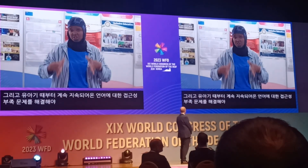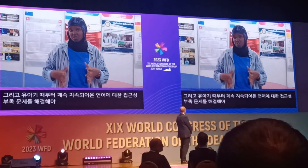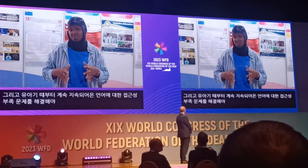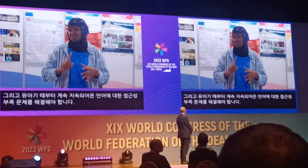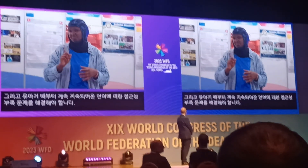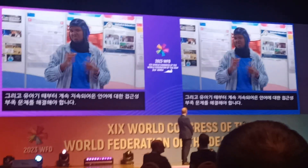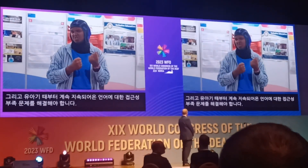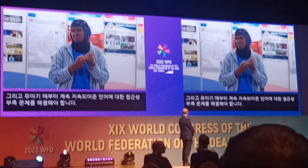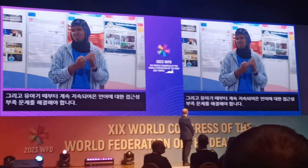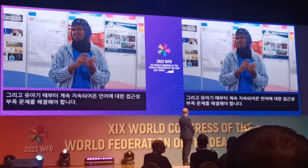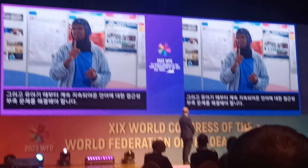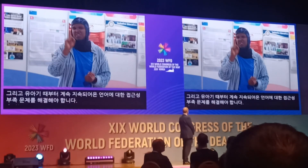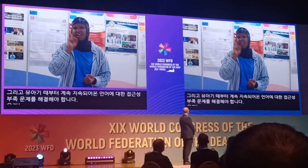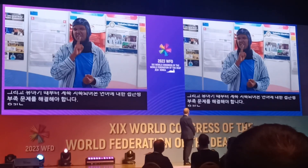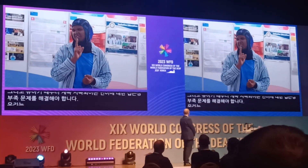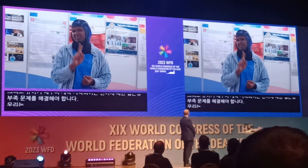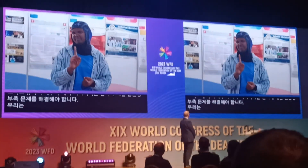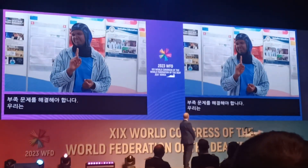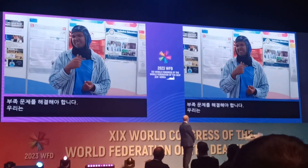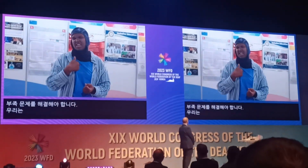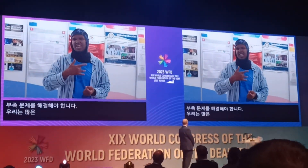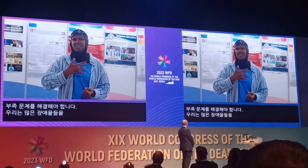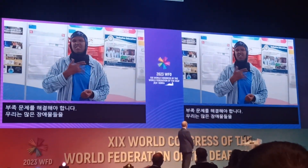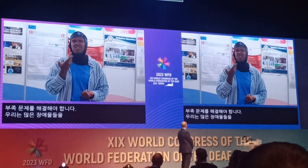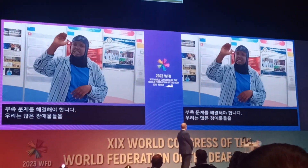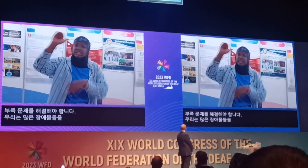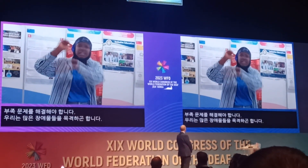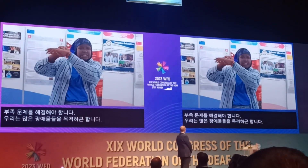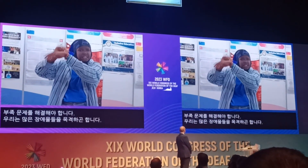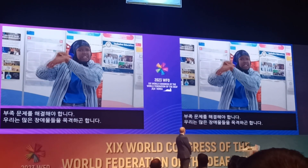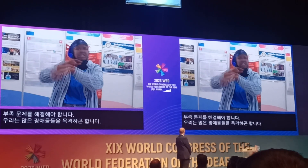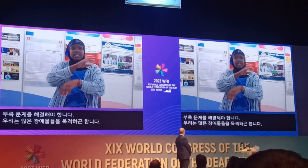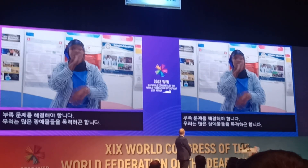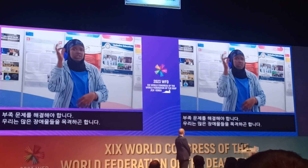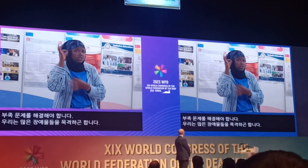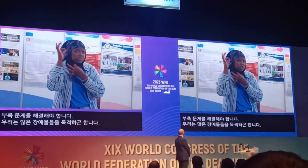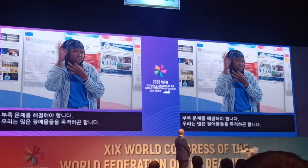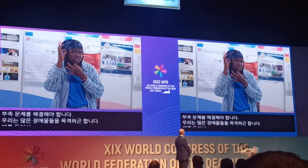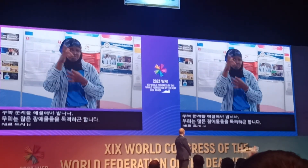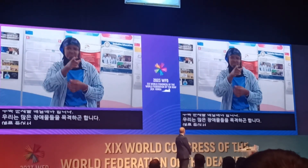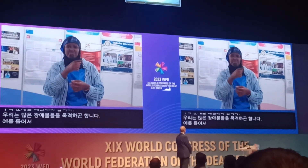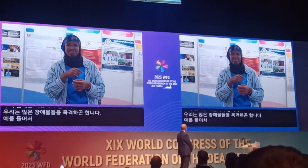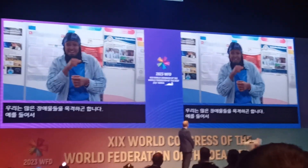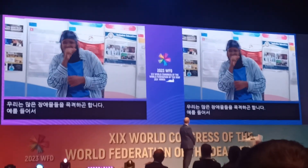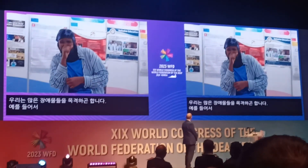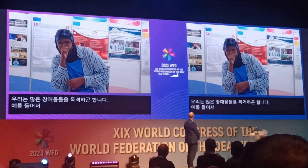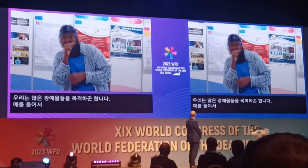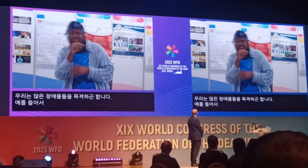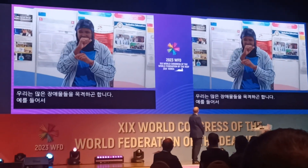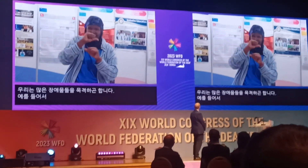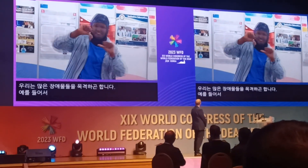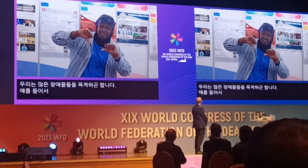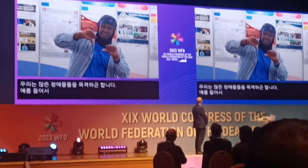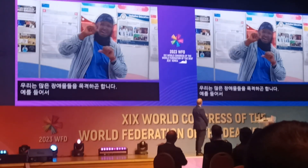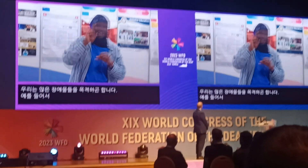oppression. For example, I find that teachers at my school don't support deaf people, don't understand deaf